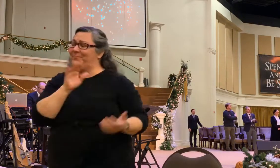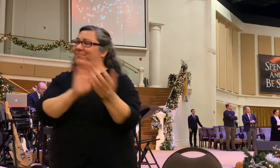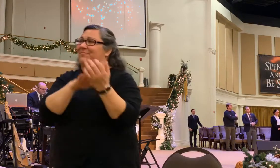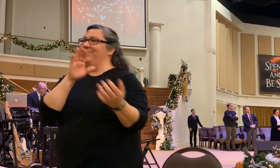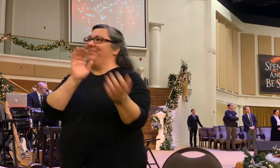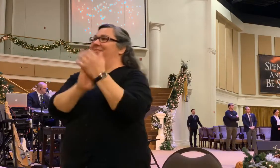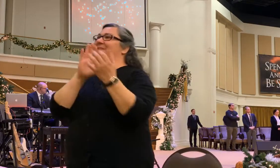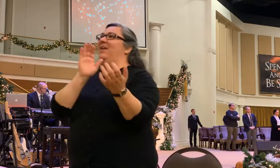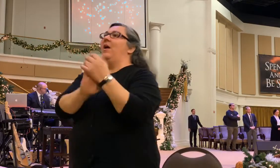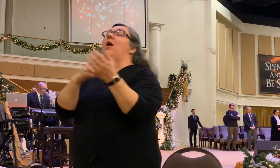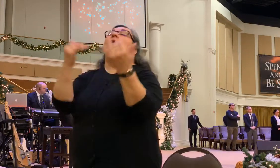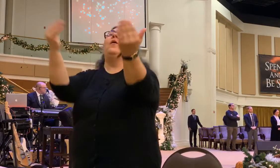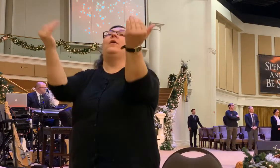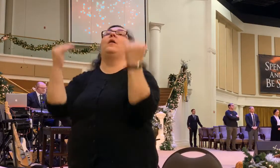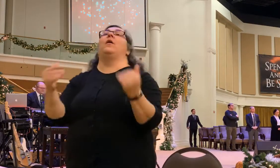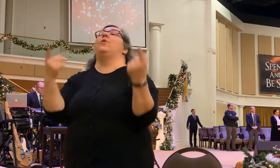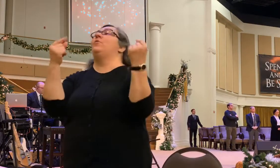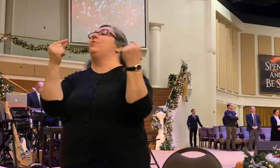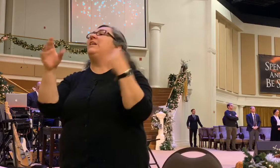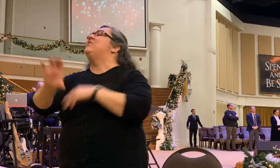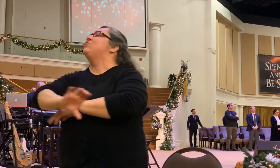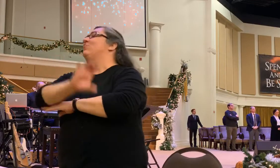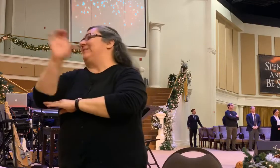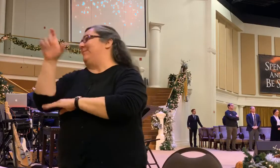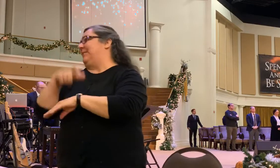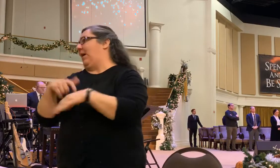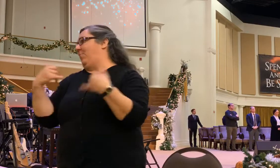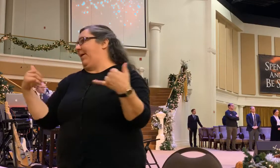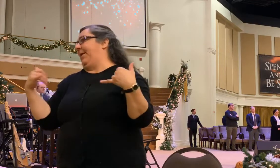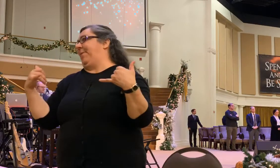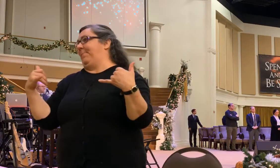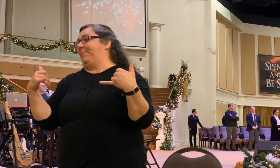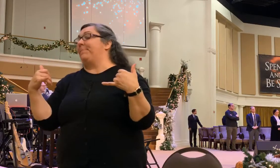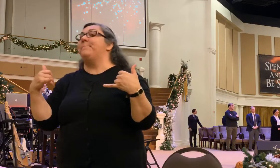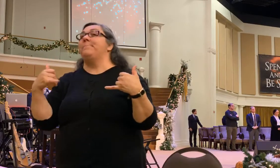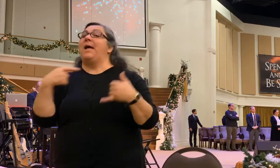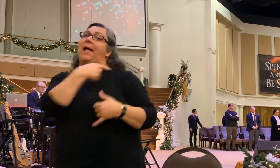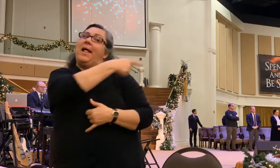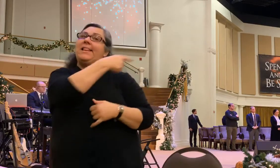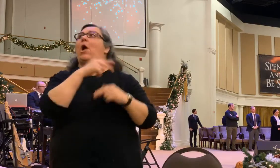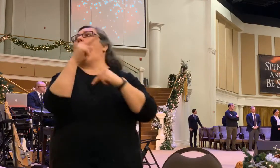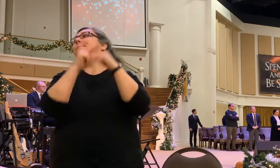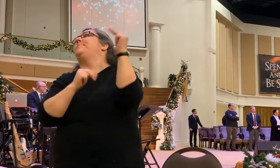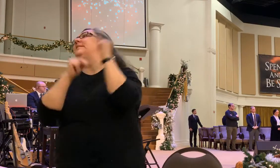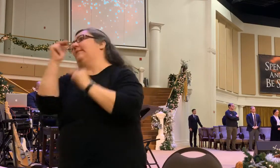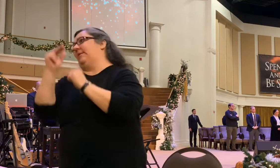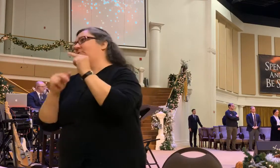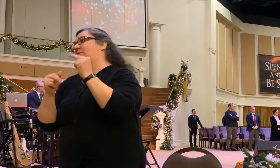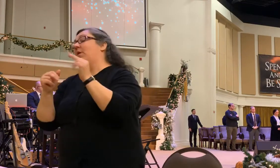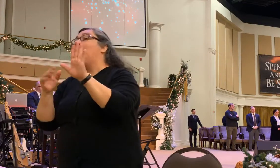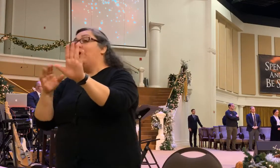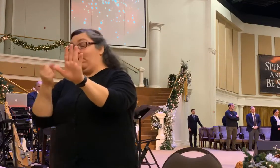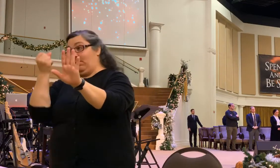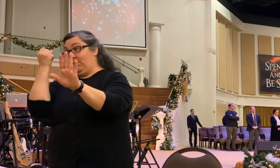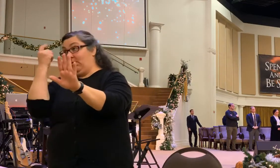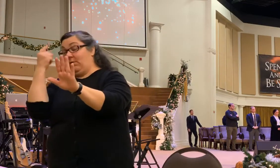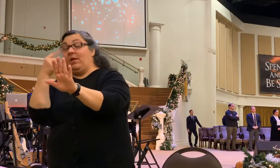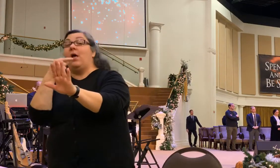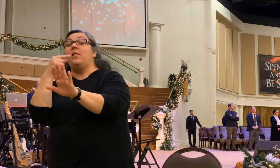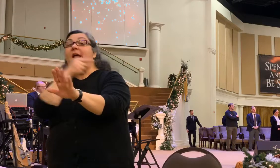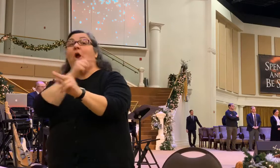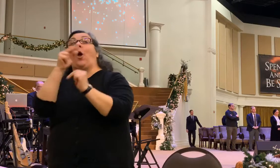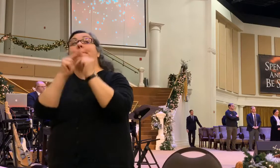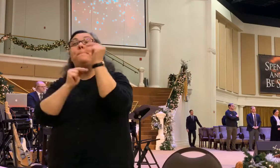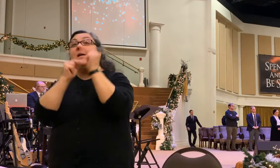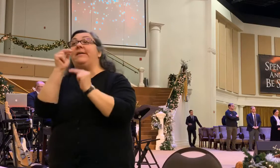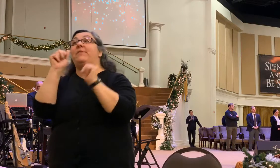Here's what we're going to do. It's Christmas time, and they are building. when I tell you they are building